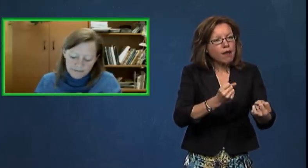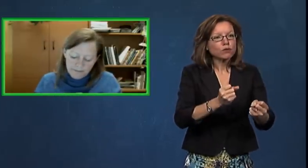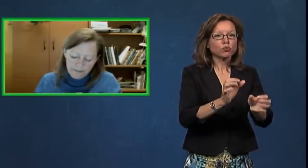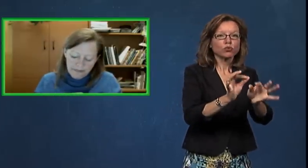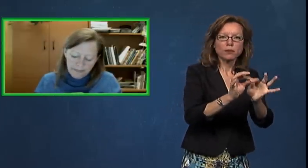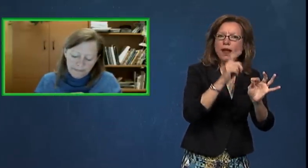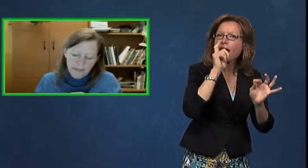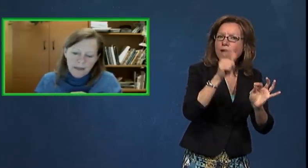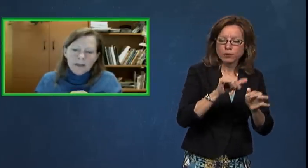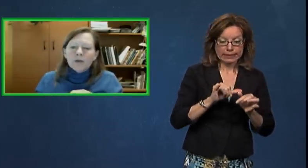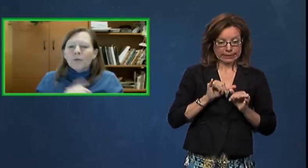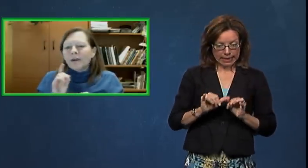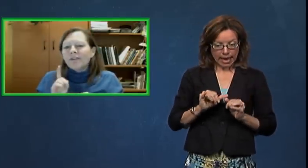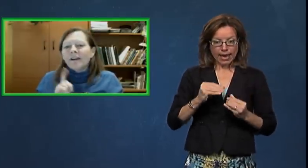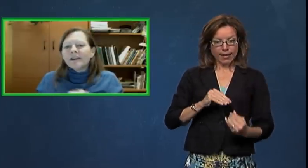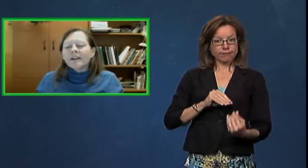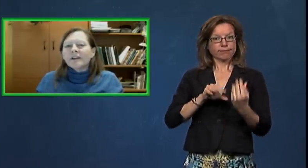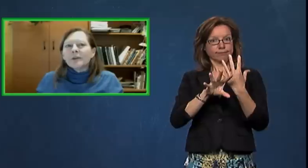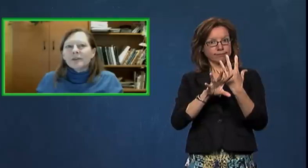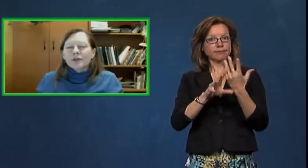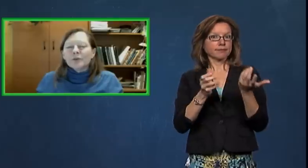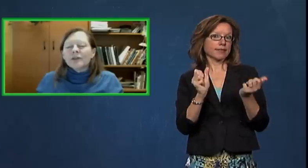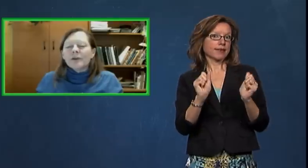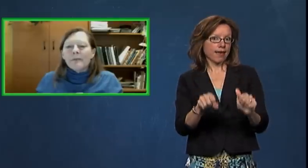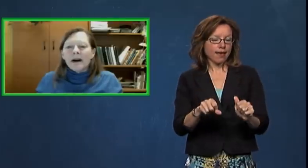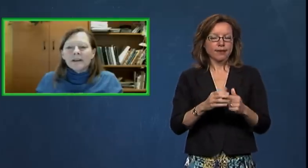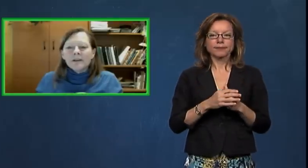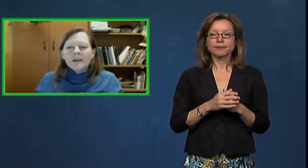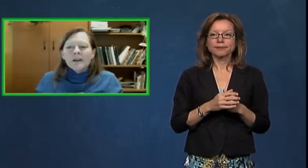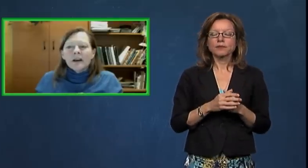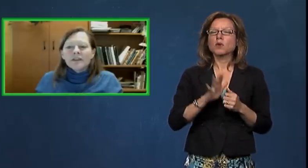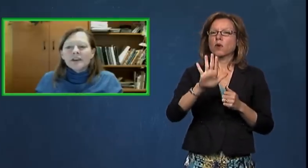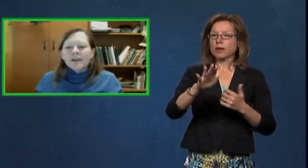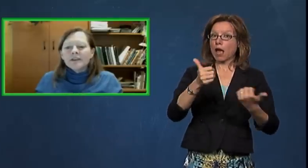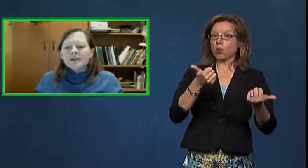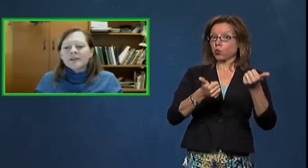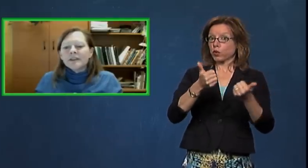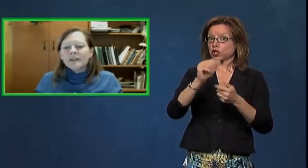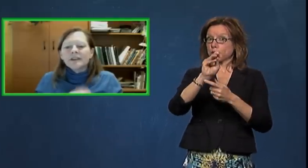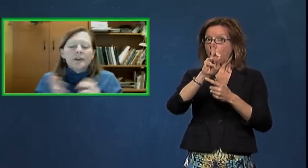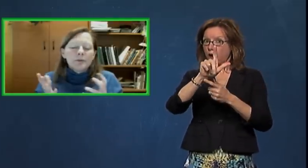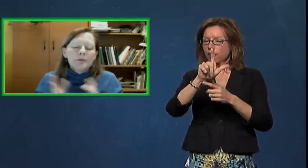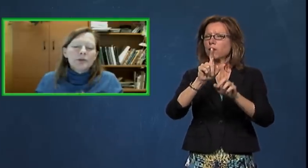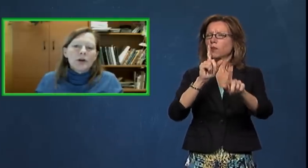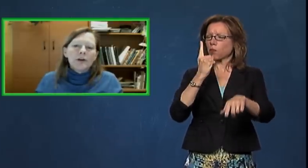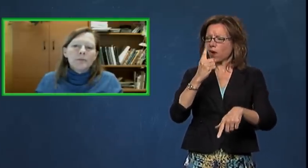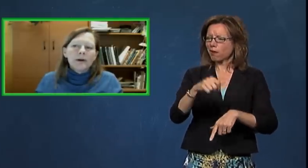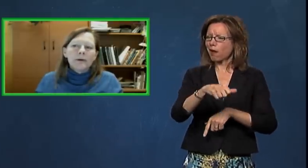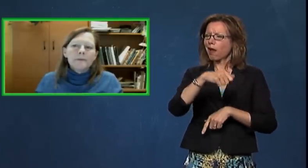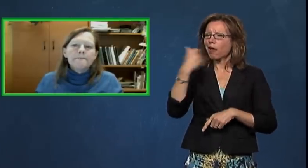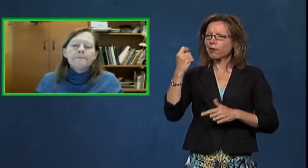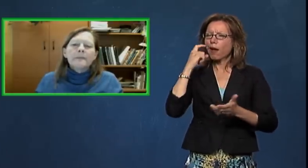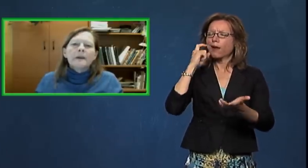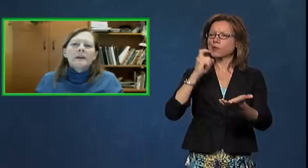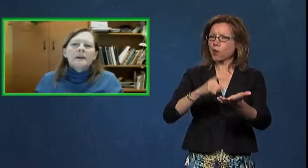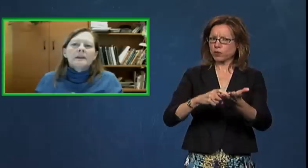campus. One final element in terms of the model, I've started to see and hear people talk